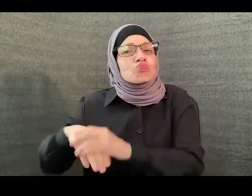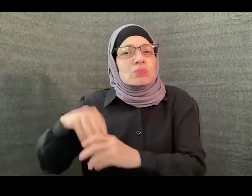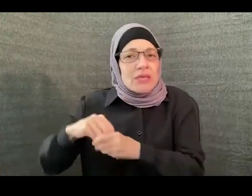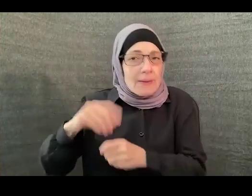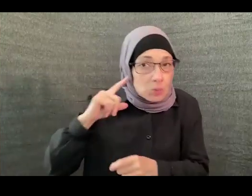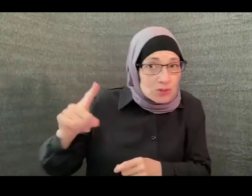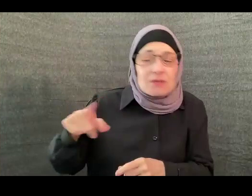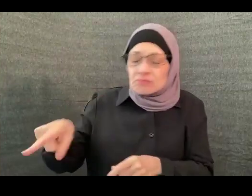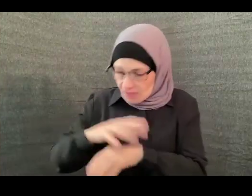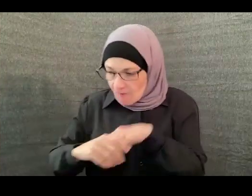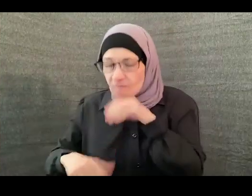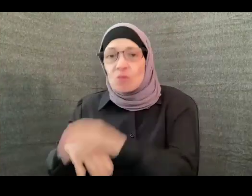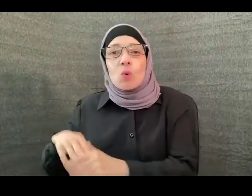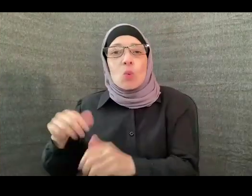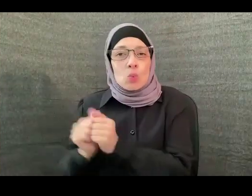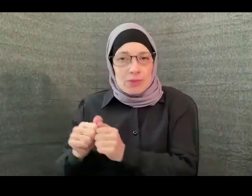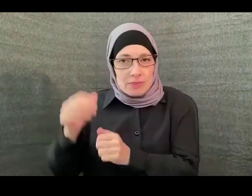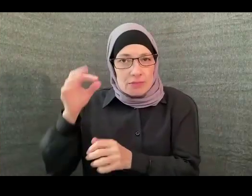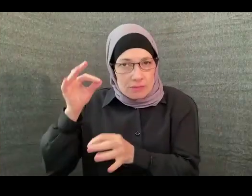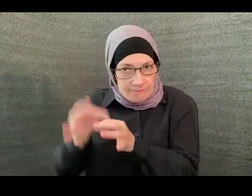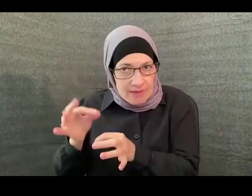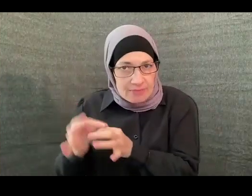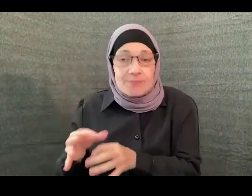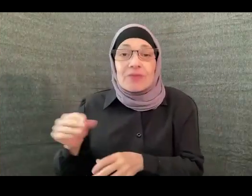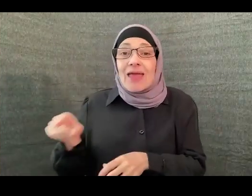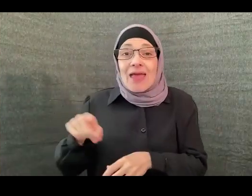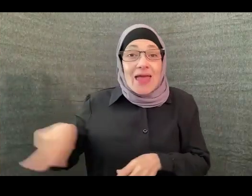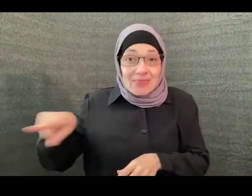the Muhajirin of Mecca. I'm sorry.